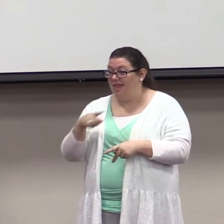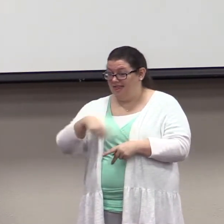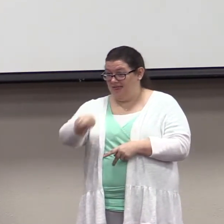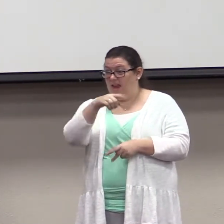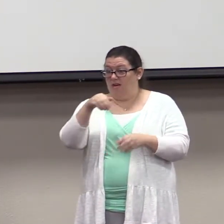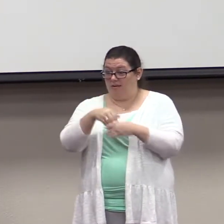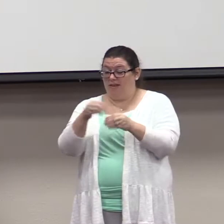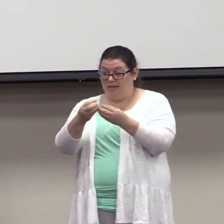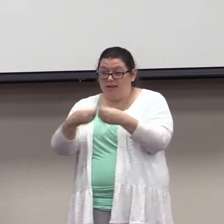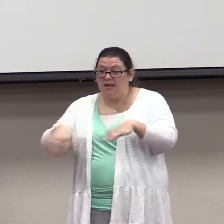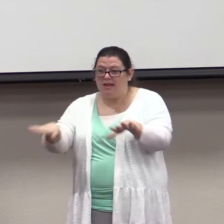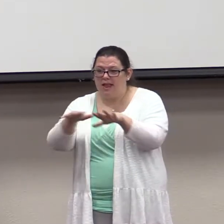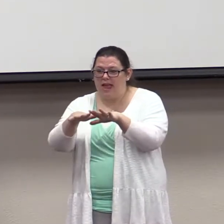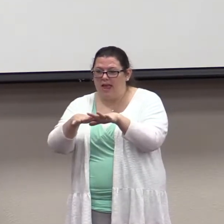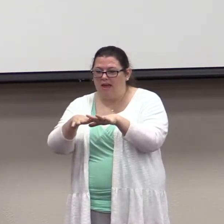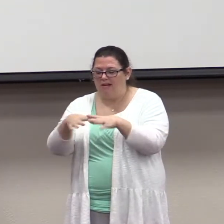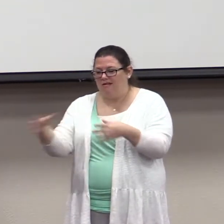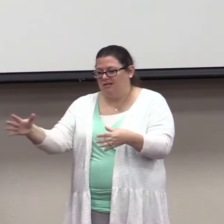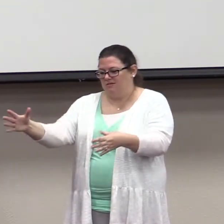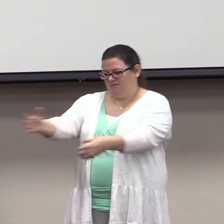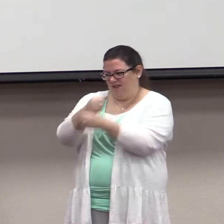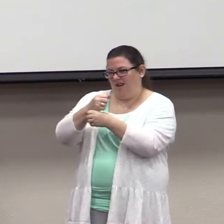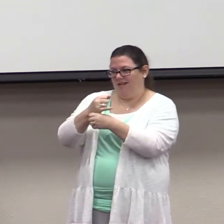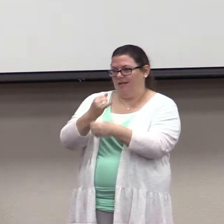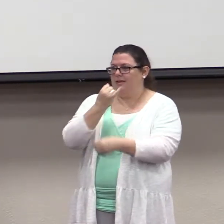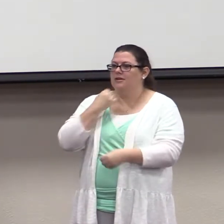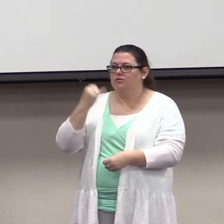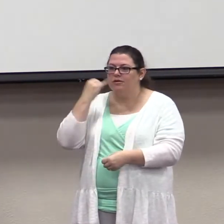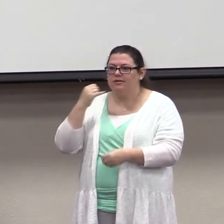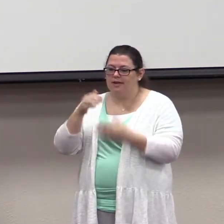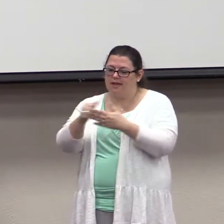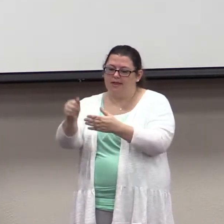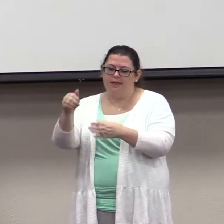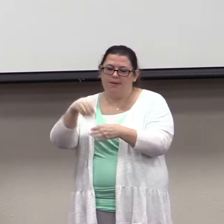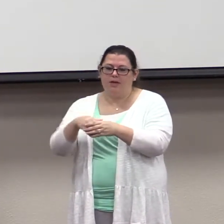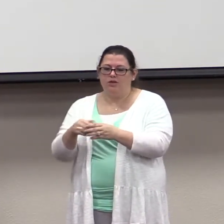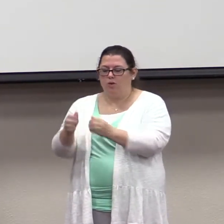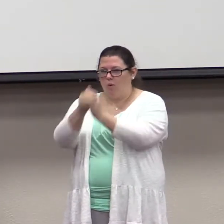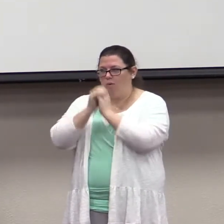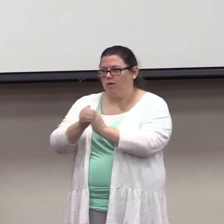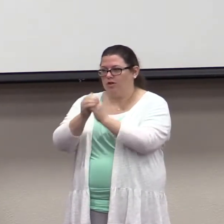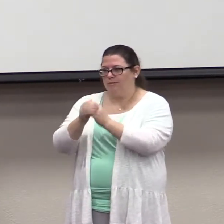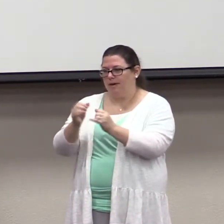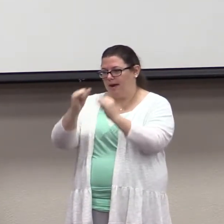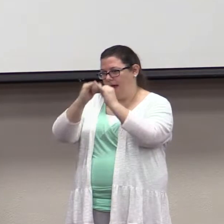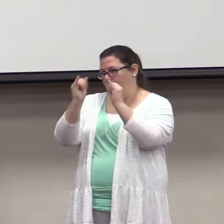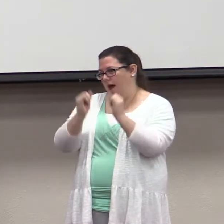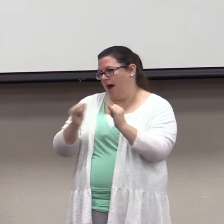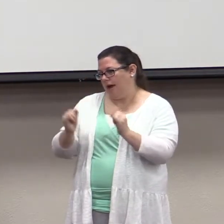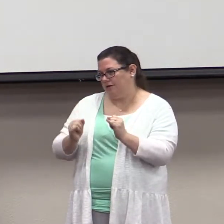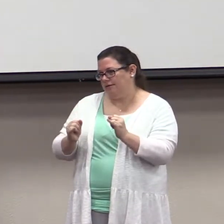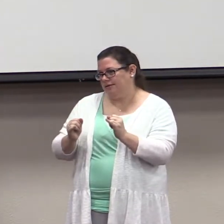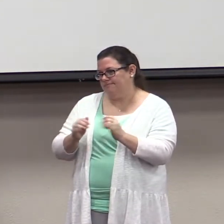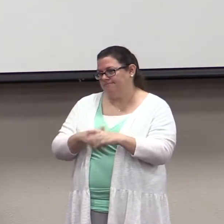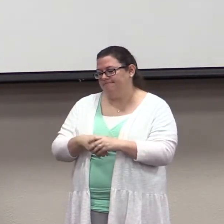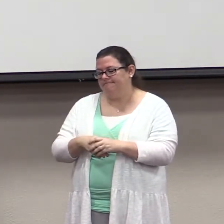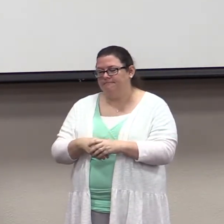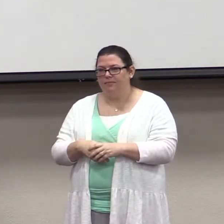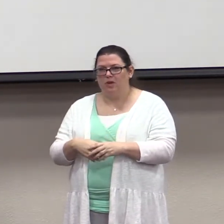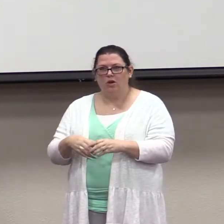Israelites and led them to worshiping idols and to falling away from God. Because no one was in